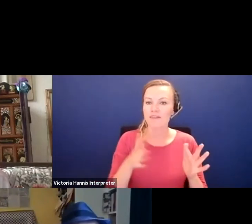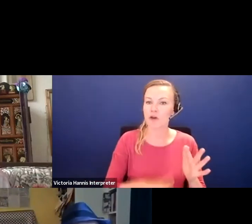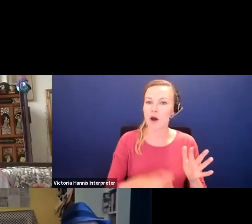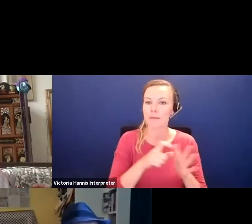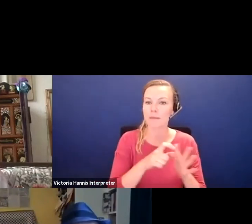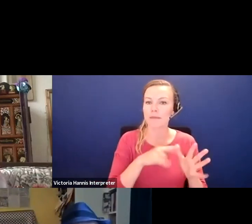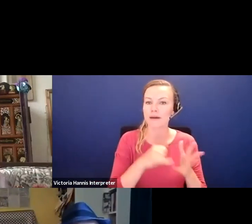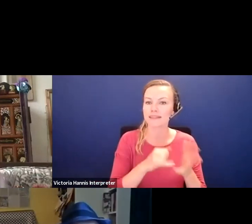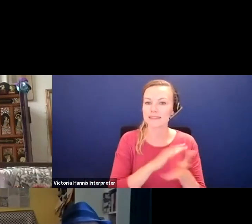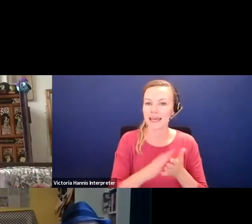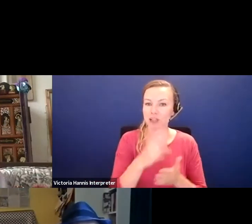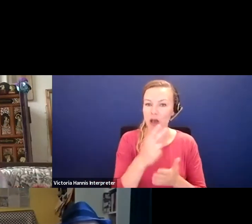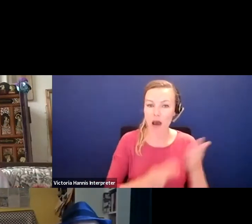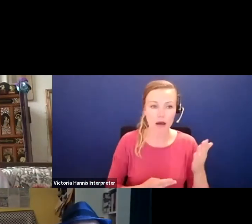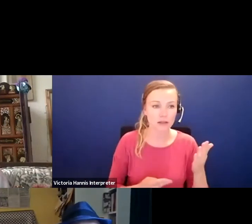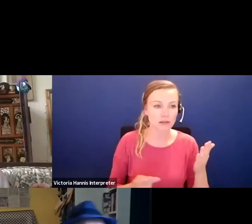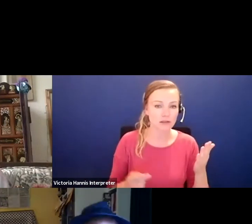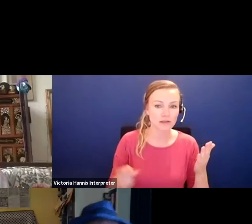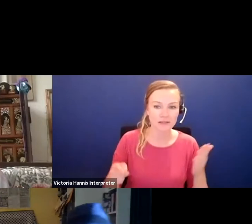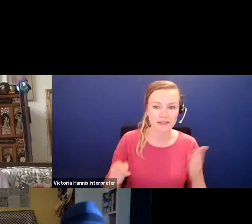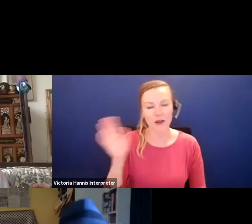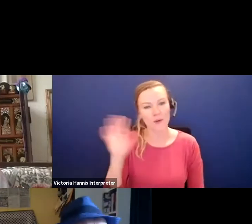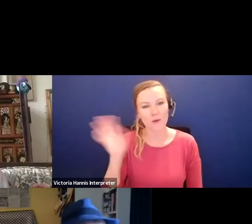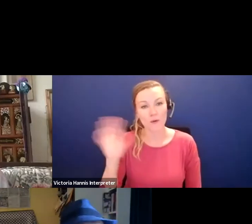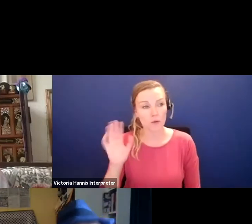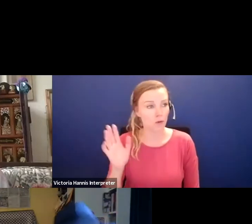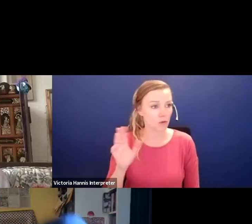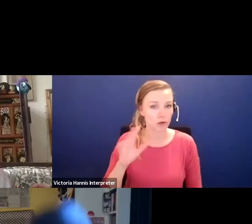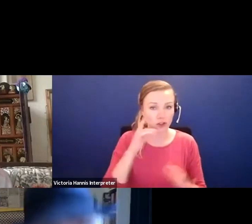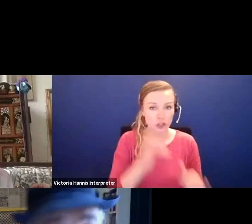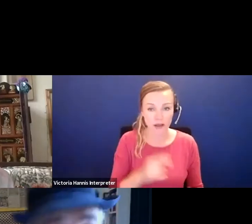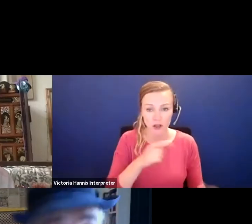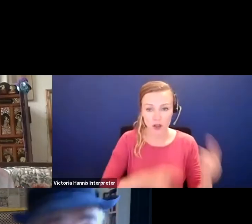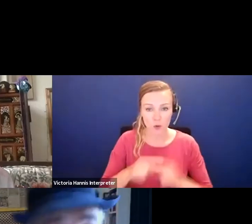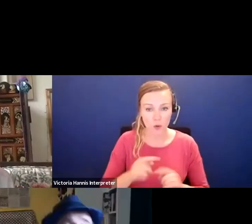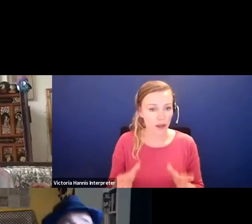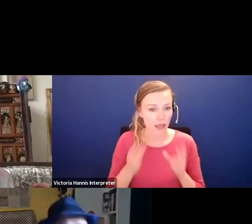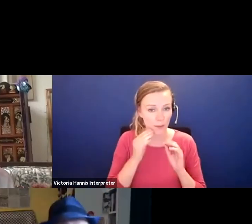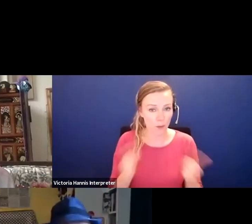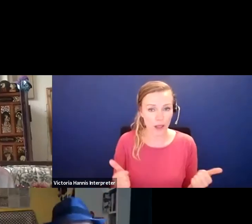Mike, are you with us? I'm with you, yeah. Can you hear me okay?